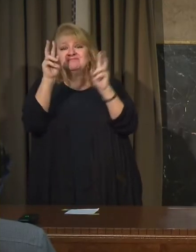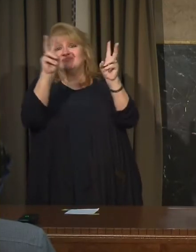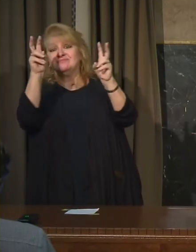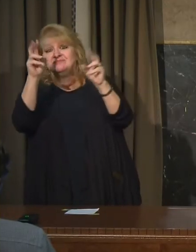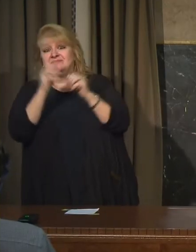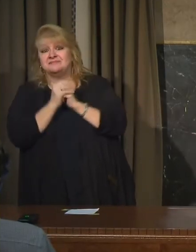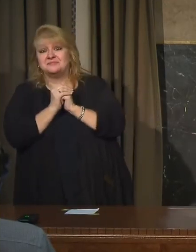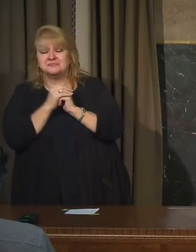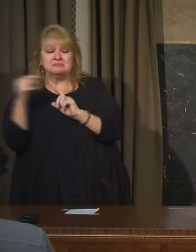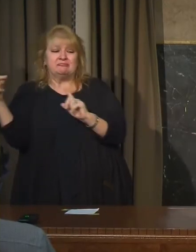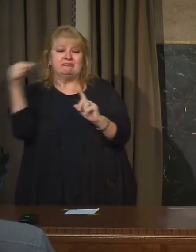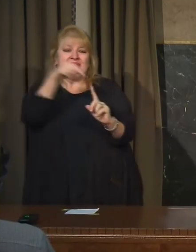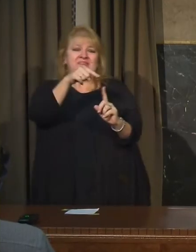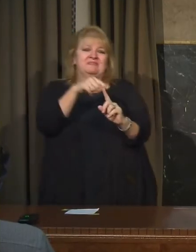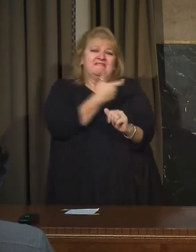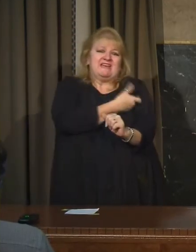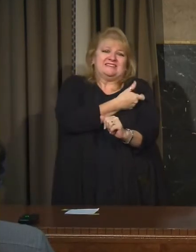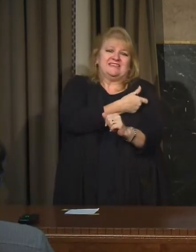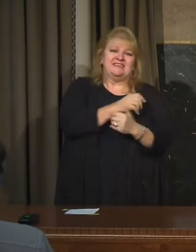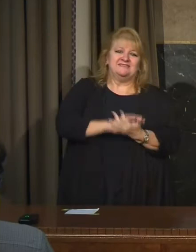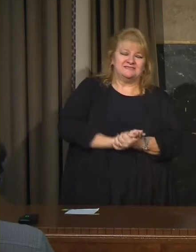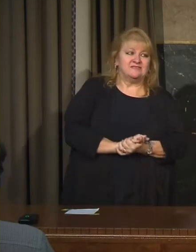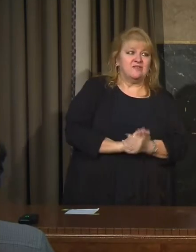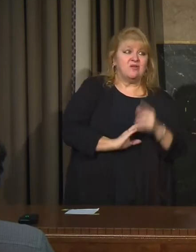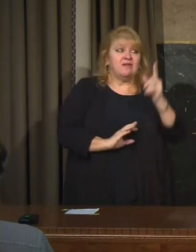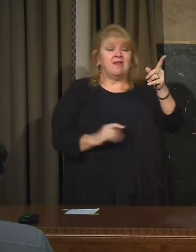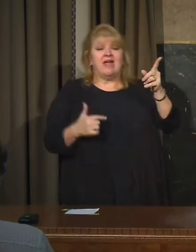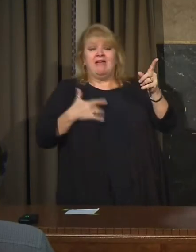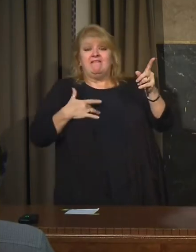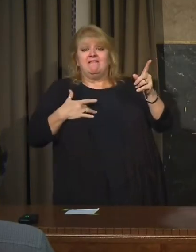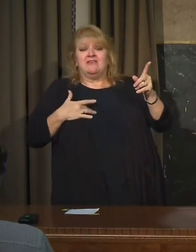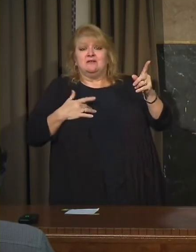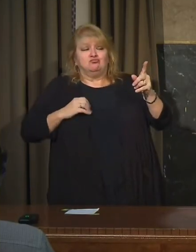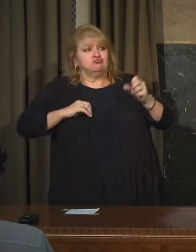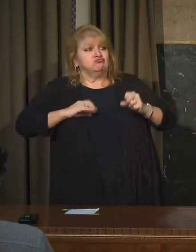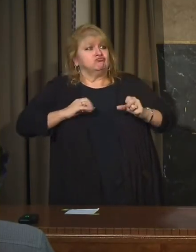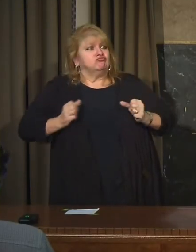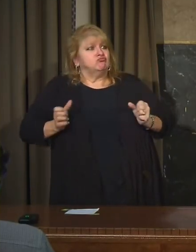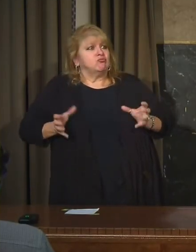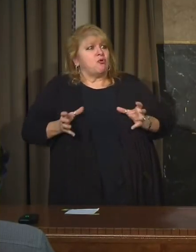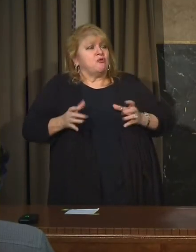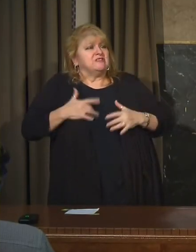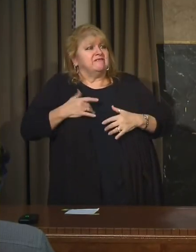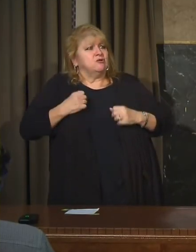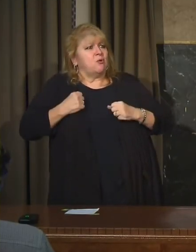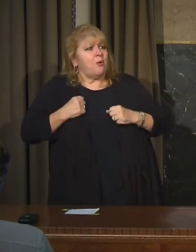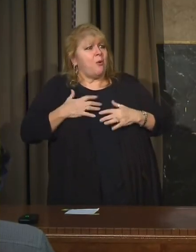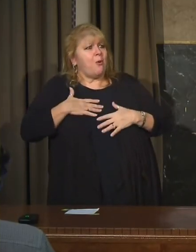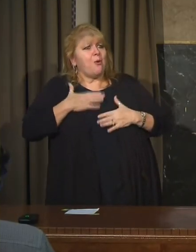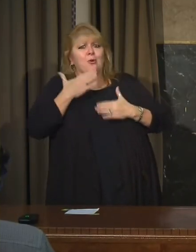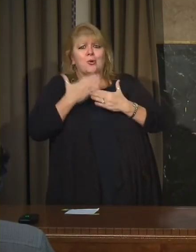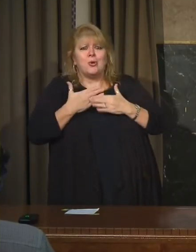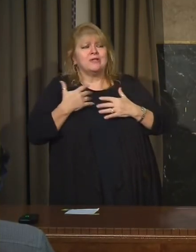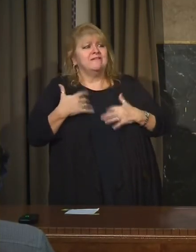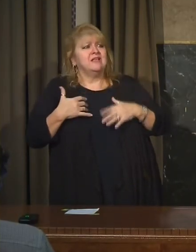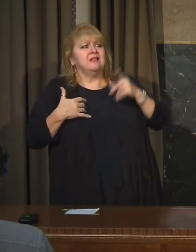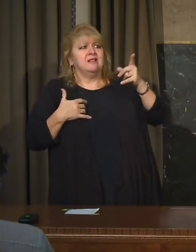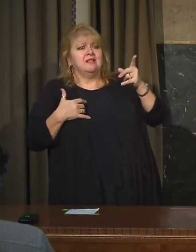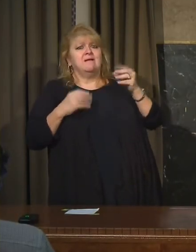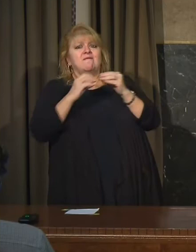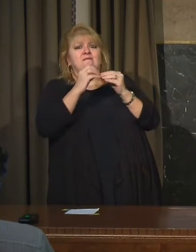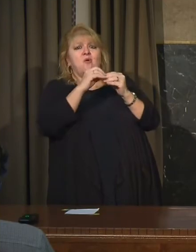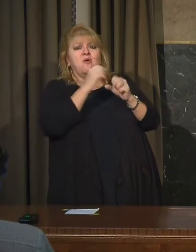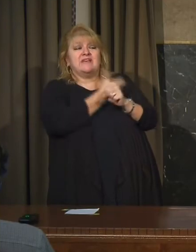be encouraged every day since we have started to roll out the vaccine at what I see. As the governor said,